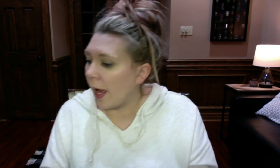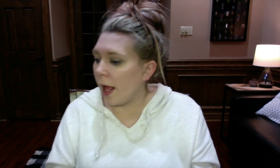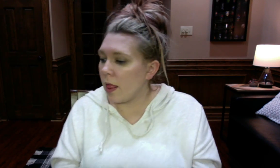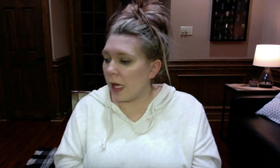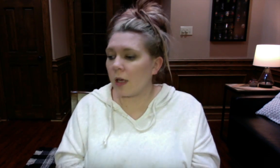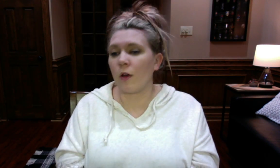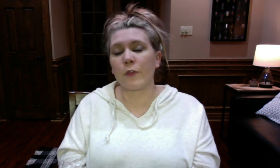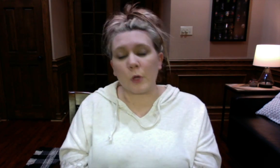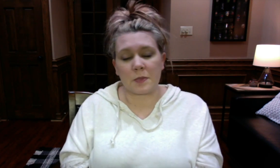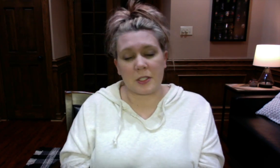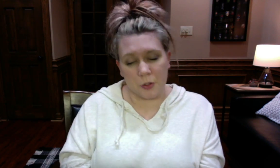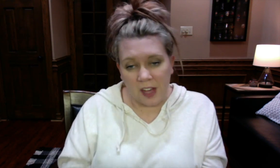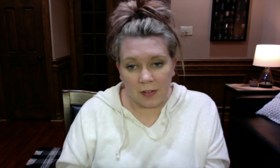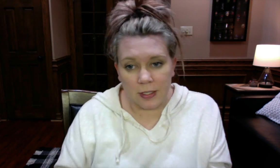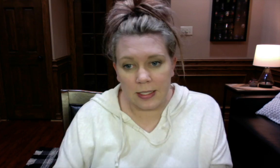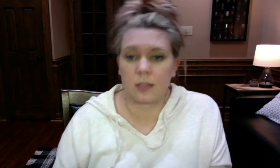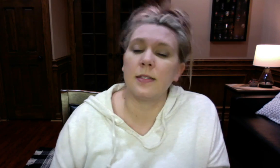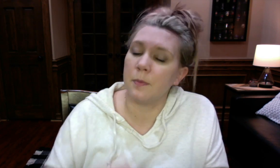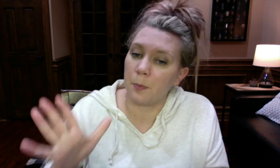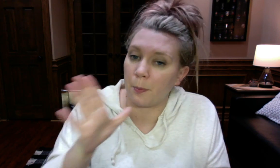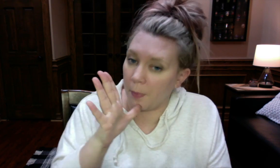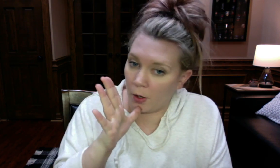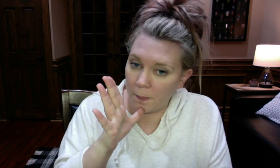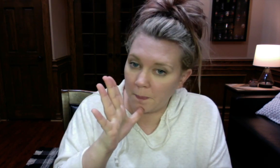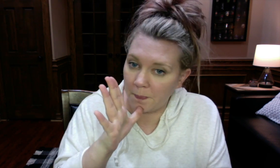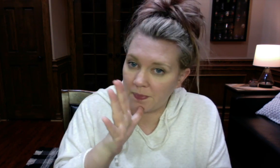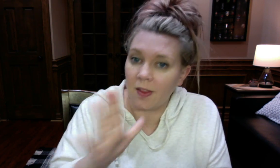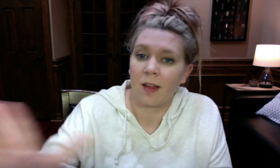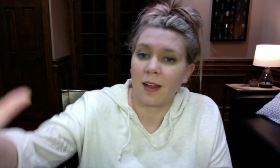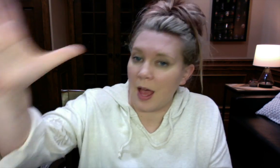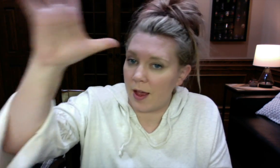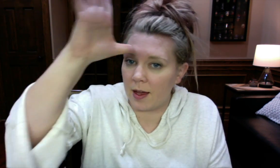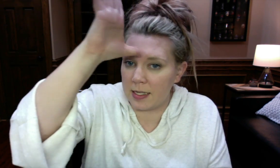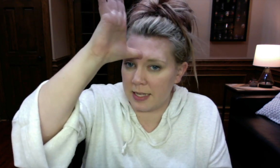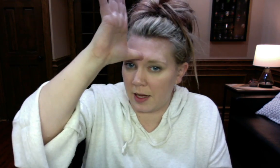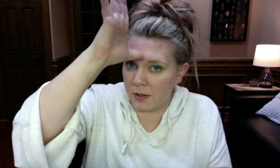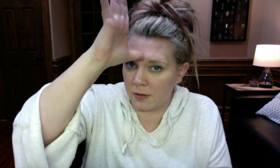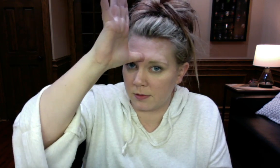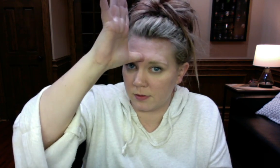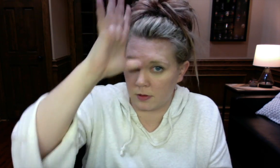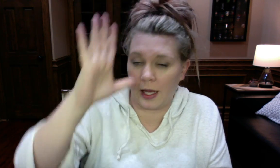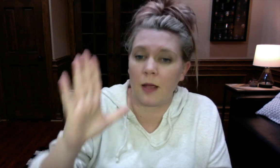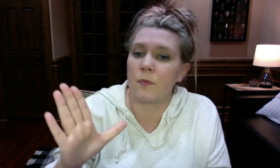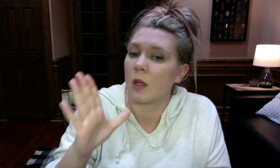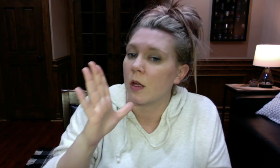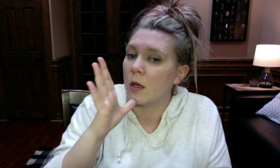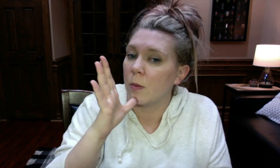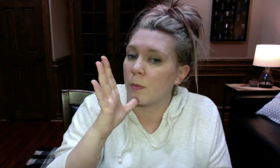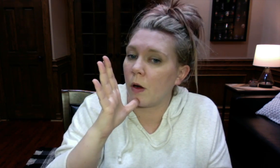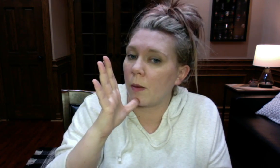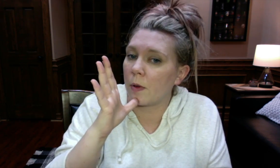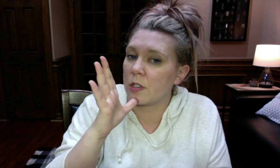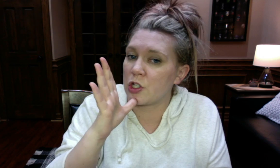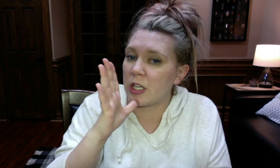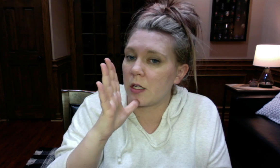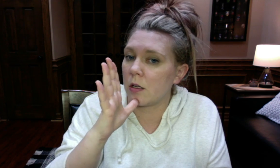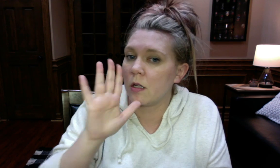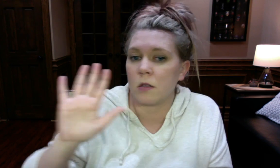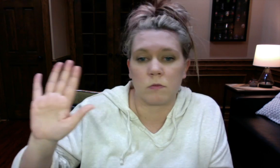And then, of course, my 2 favorites, mom and dad. Okay? Mom on the chin